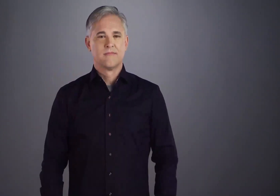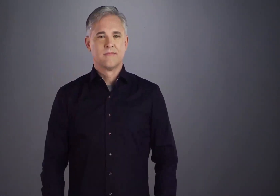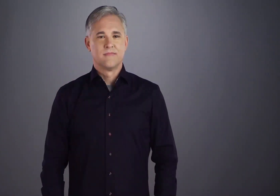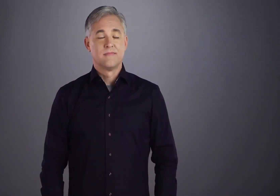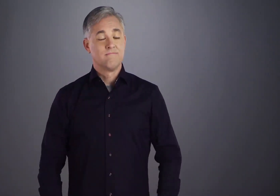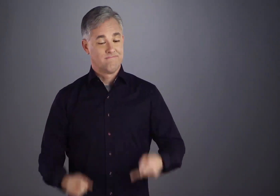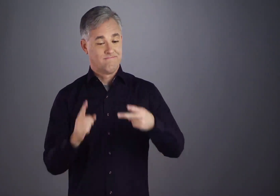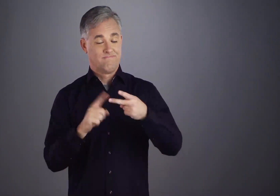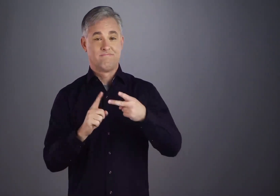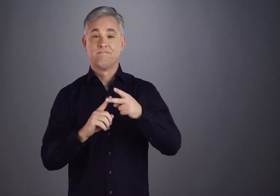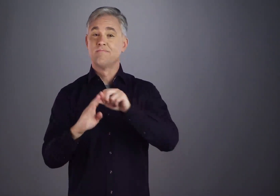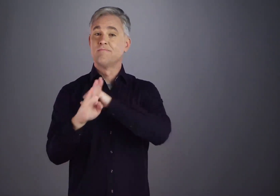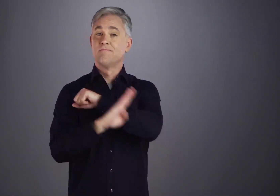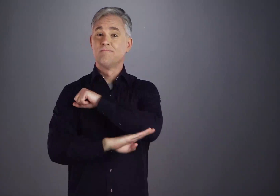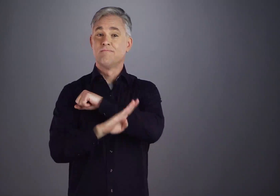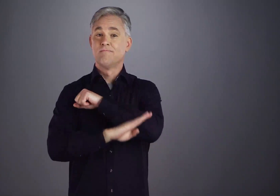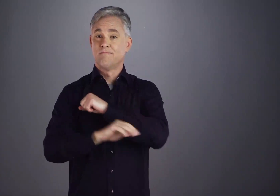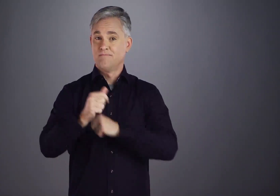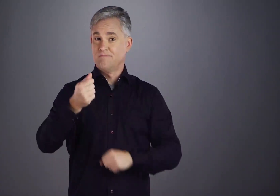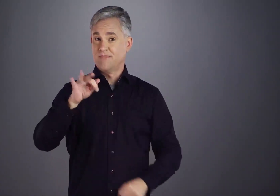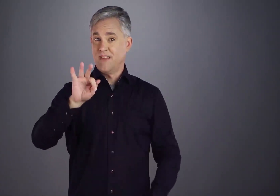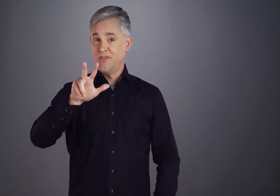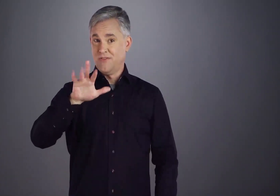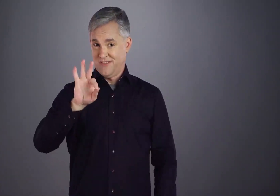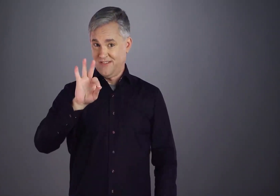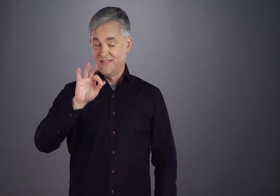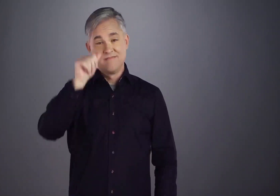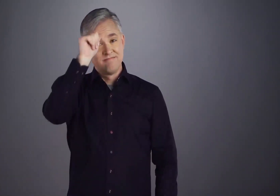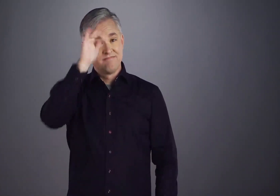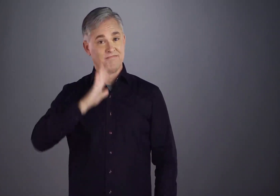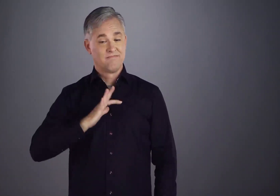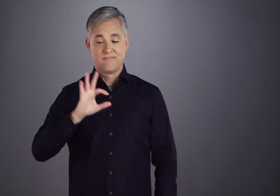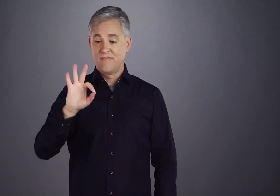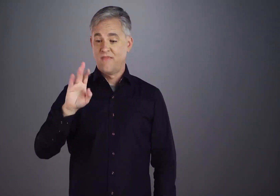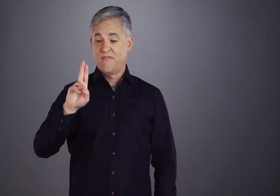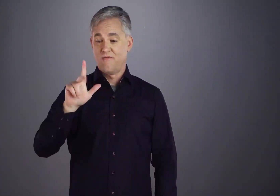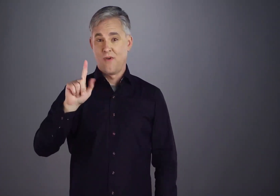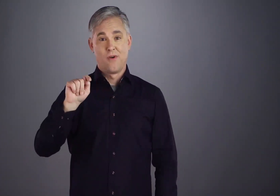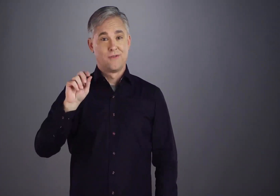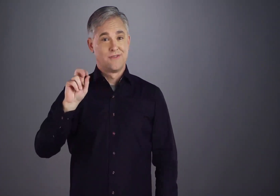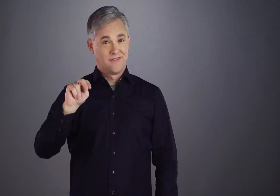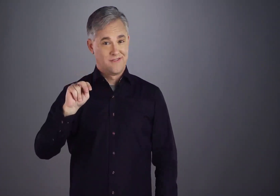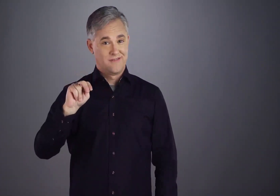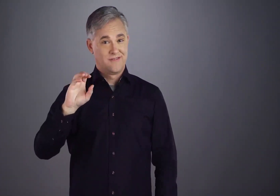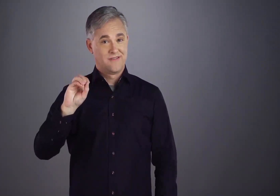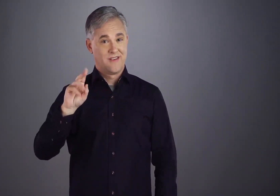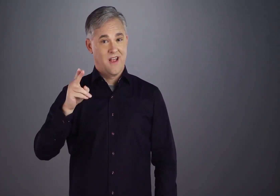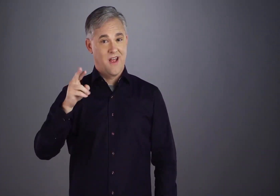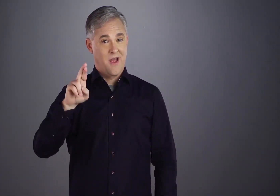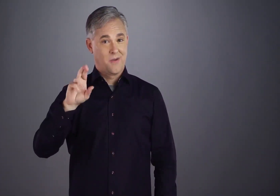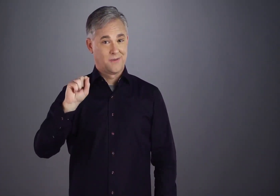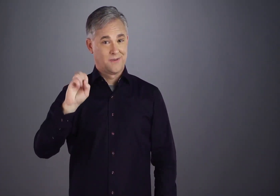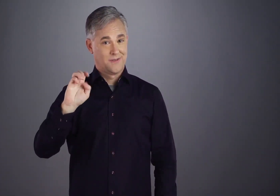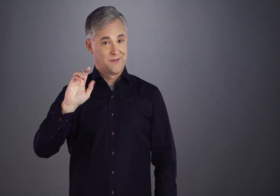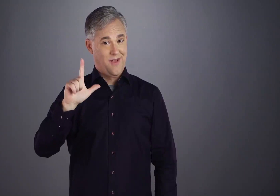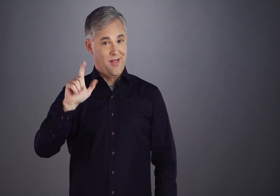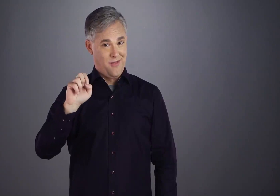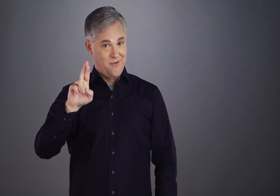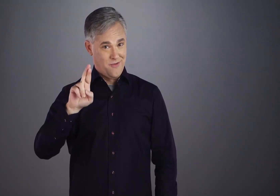In the fall of 1939, Fulton Osler, then editor of Liberty, printed a piece in his magazine called Alcoholics